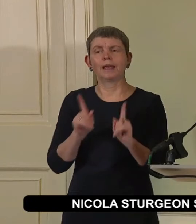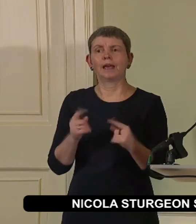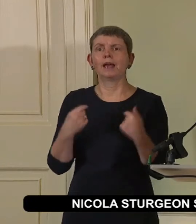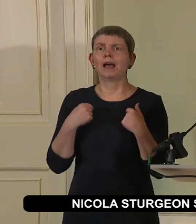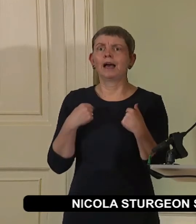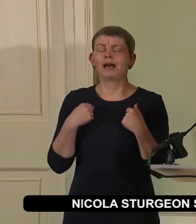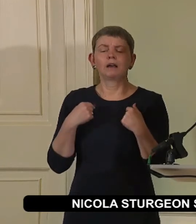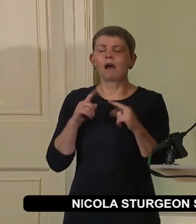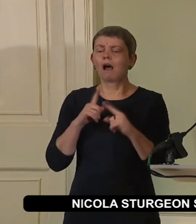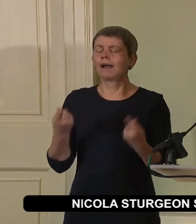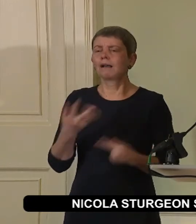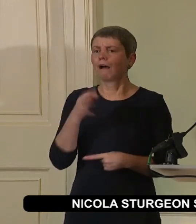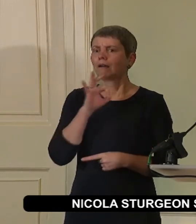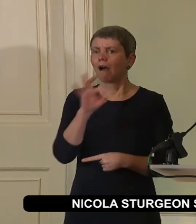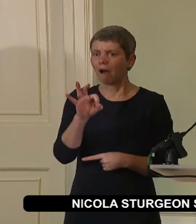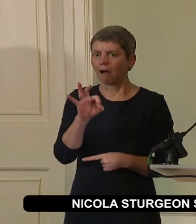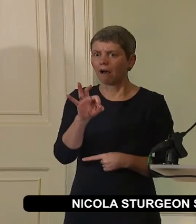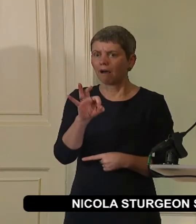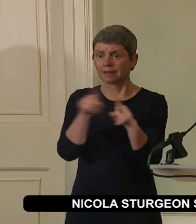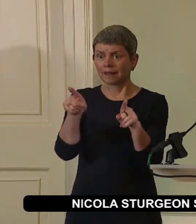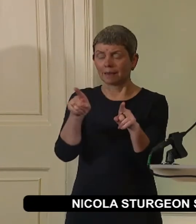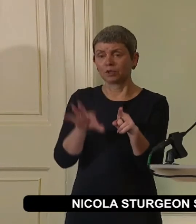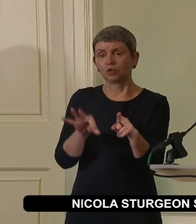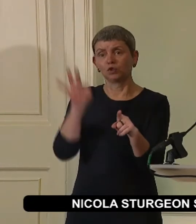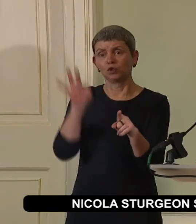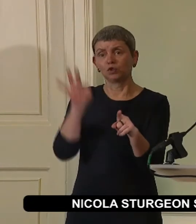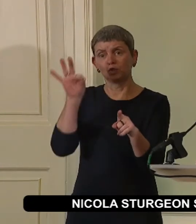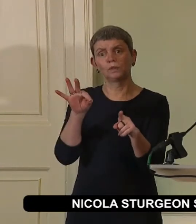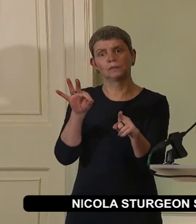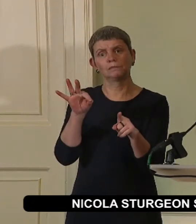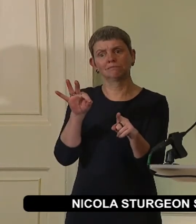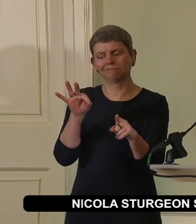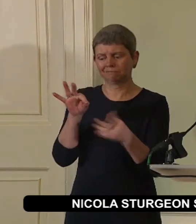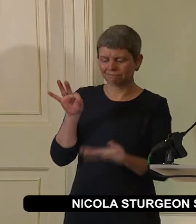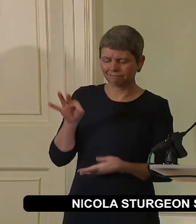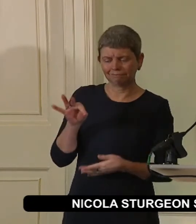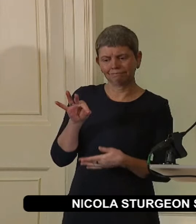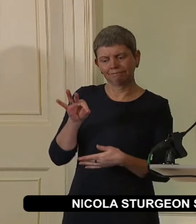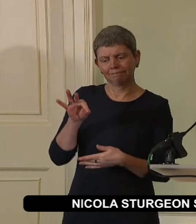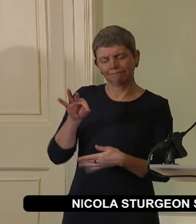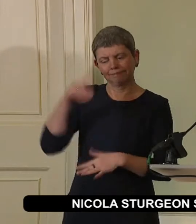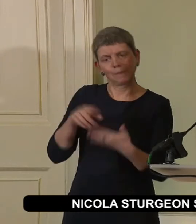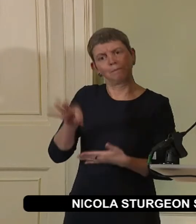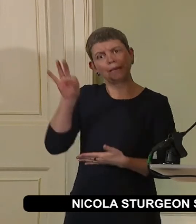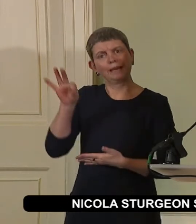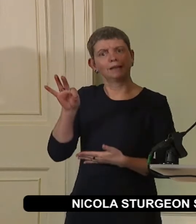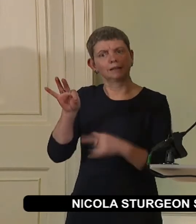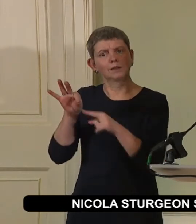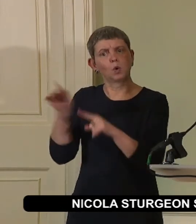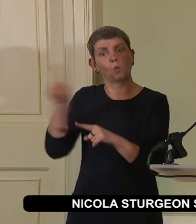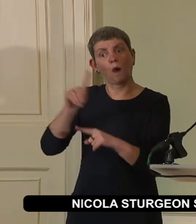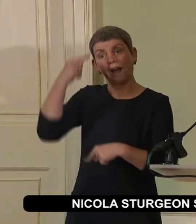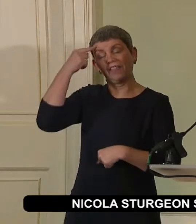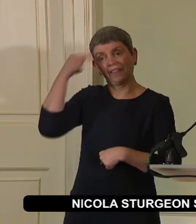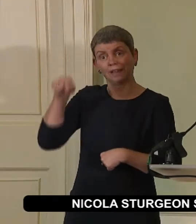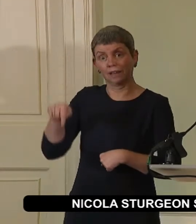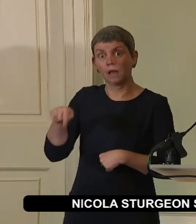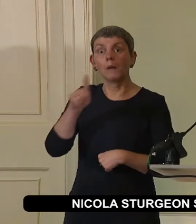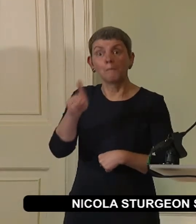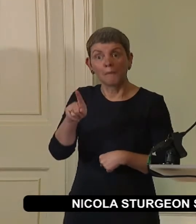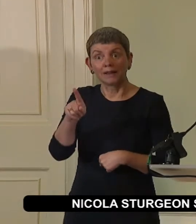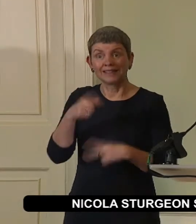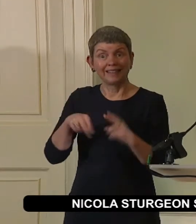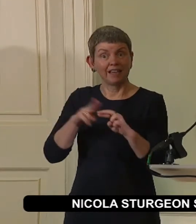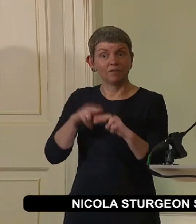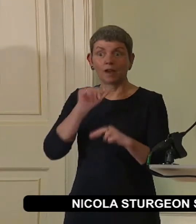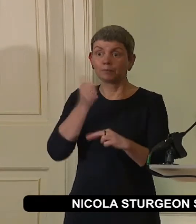conscience, ask the party to choose an option based on my judgment, whilst not being convinced that I would be there as a leader to